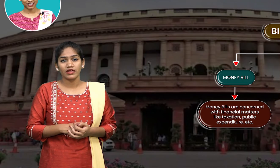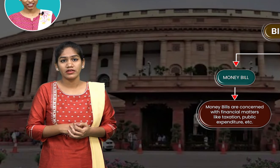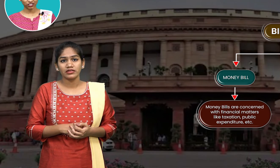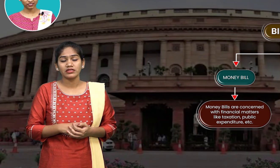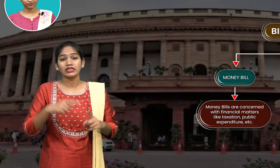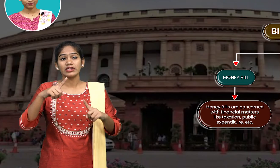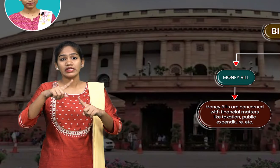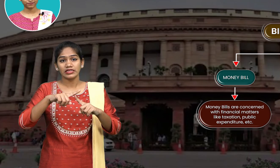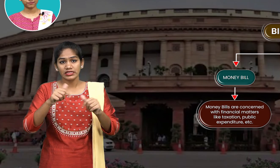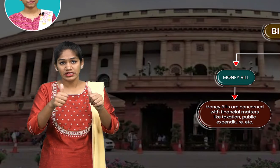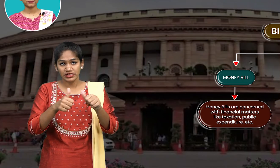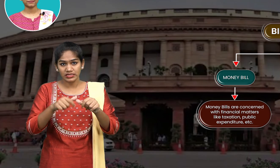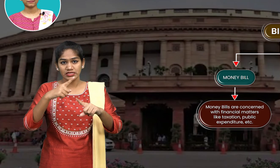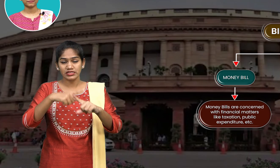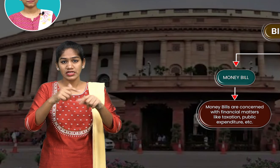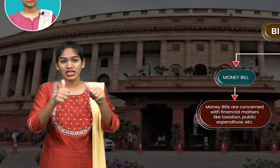taxation,